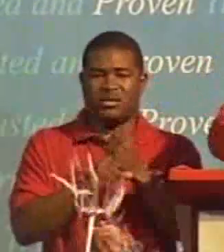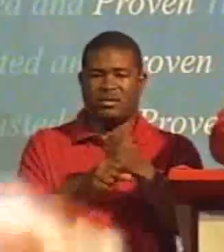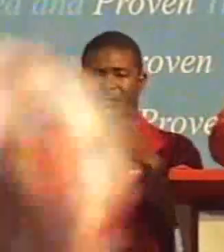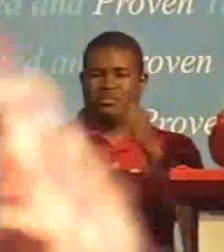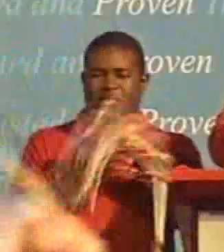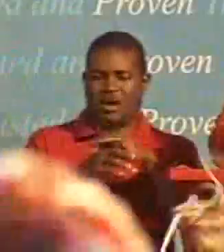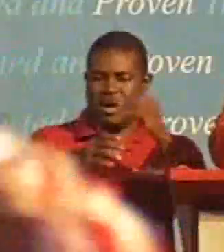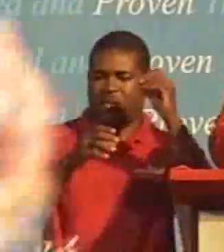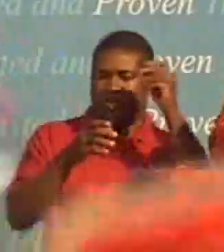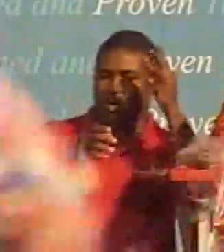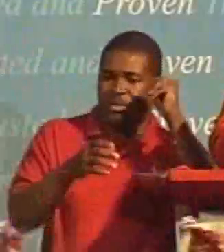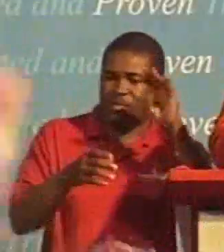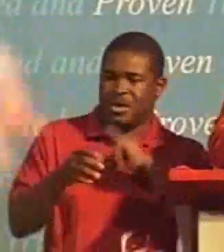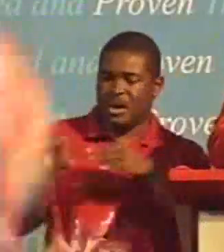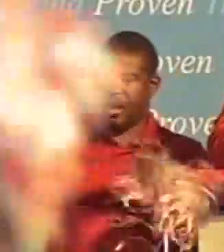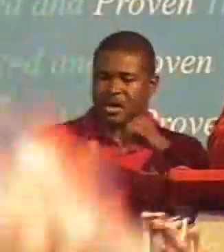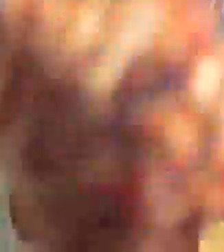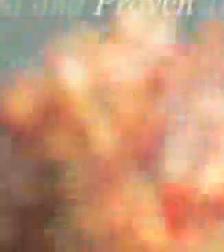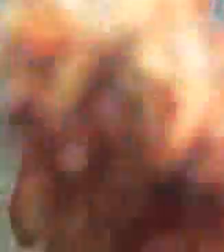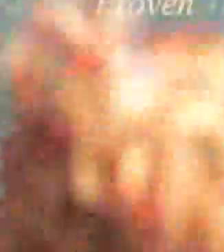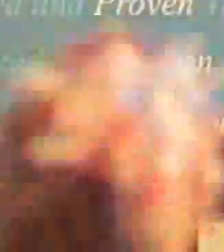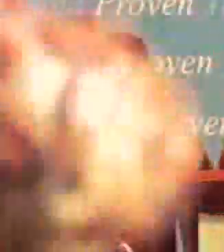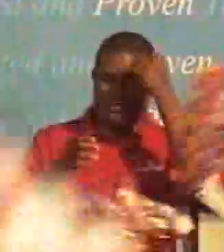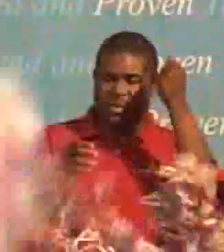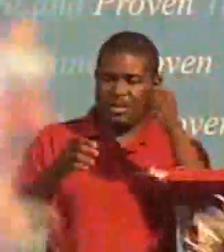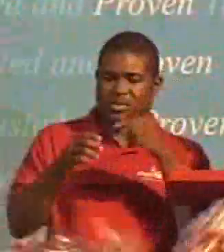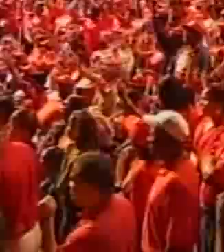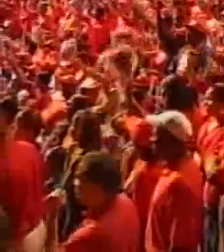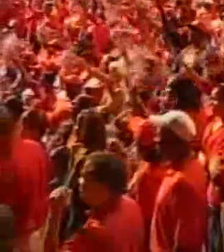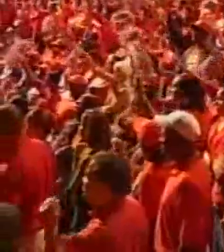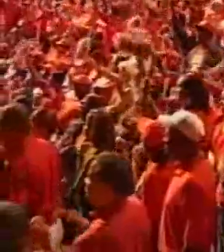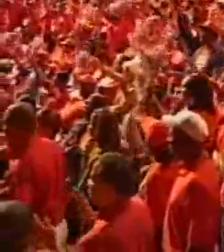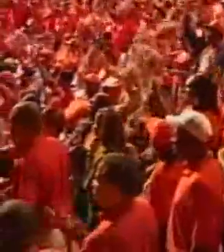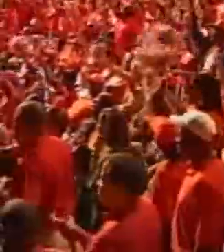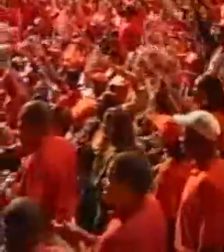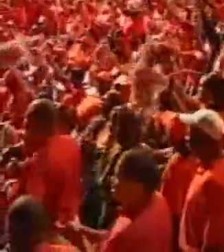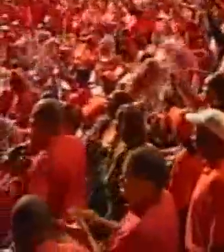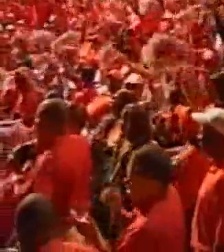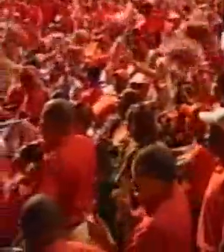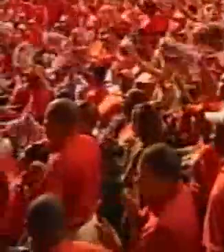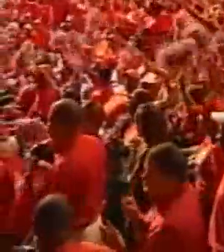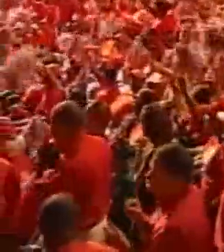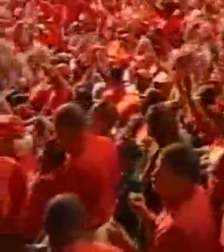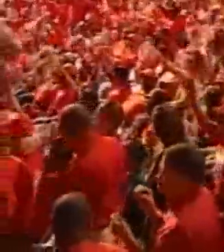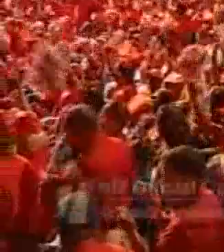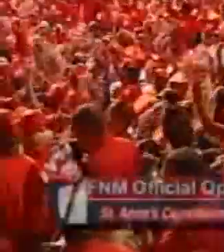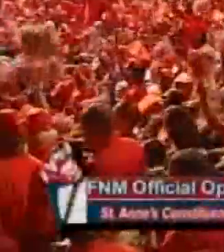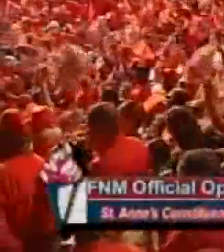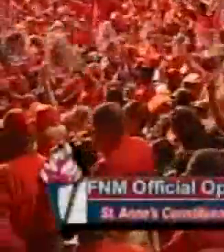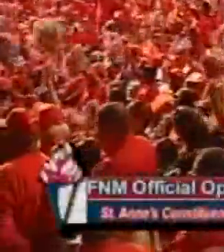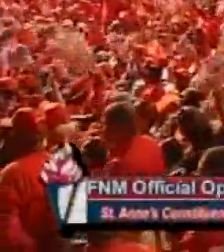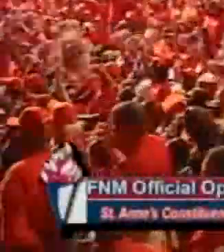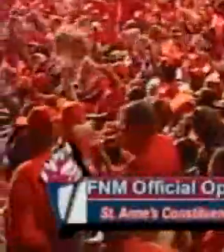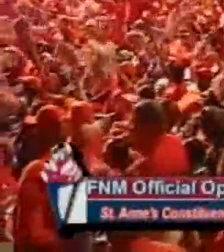to do. Nobody greater. Nobody greater.